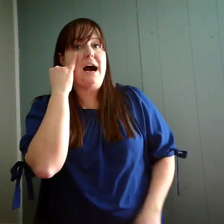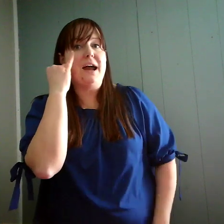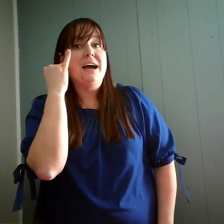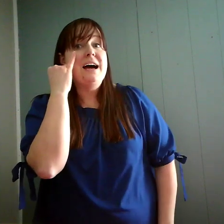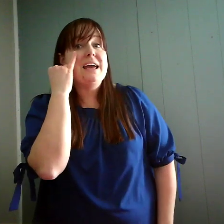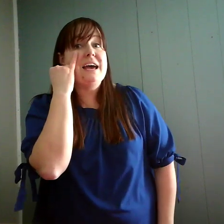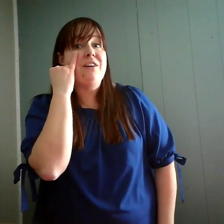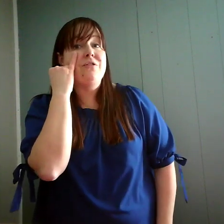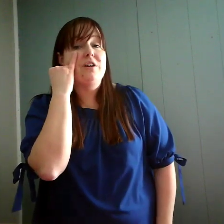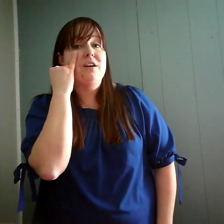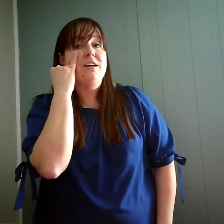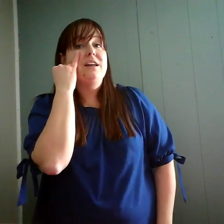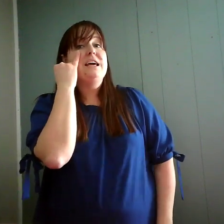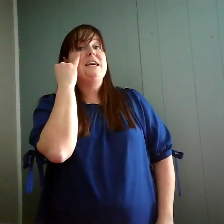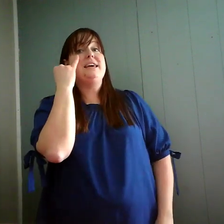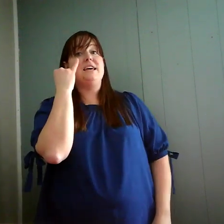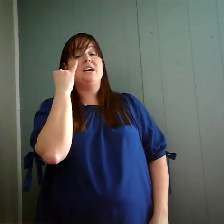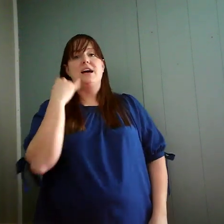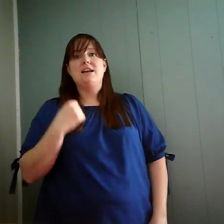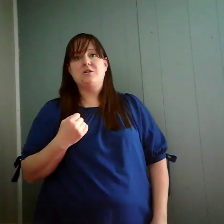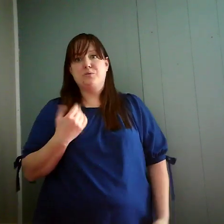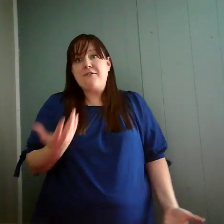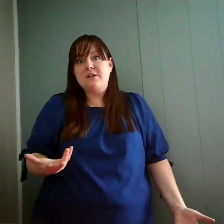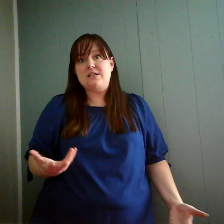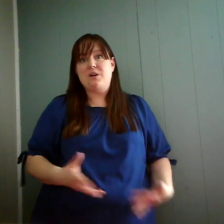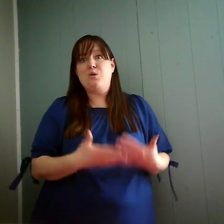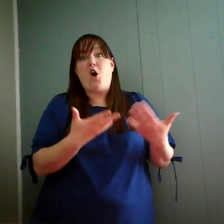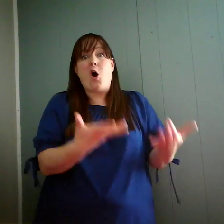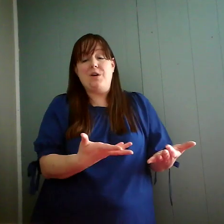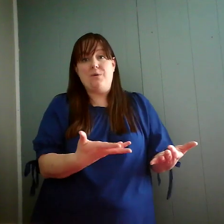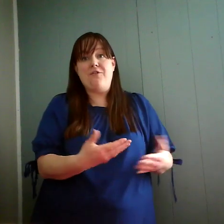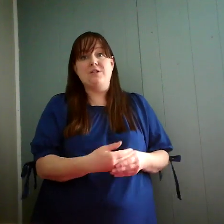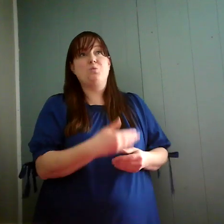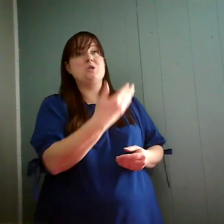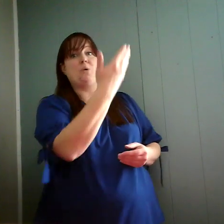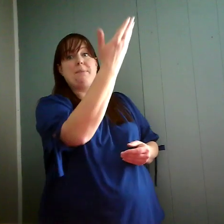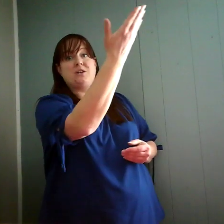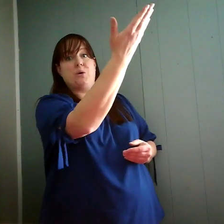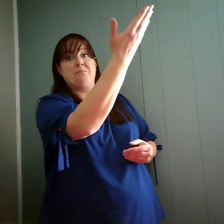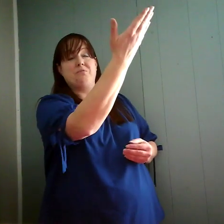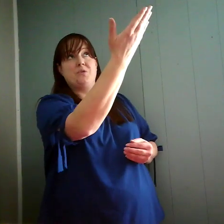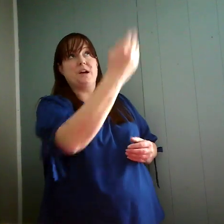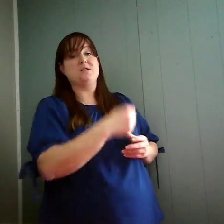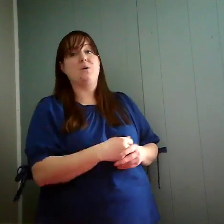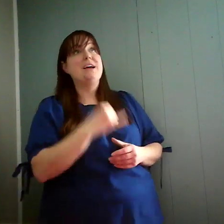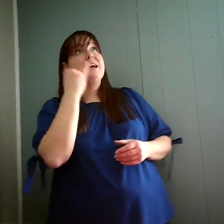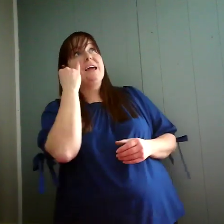eye, if he, now to reference somebody we've already referenced, we just point back to him, right? So